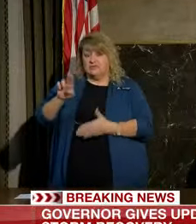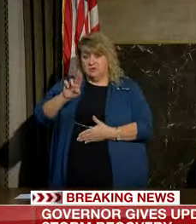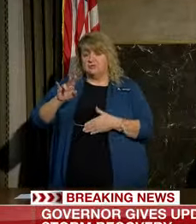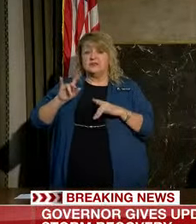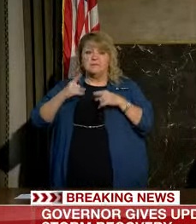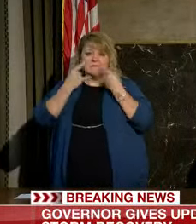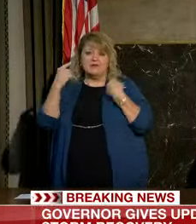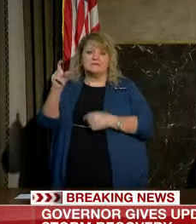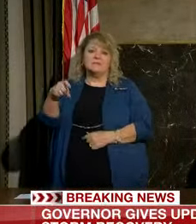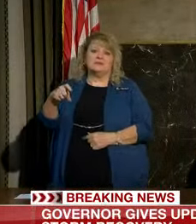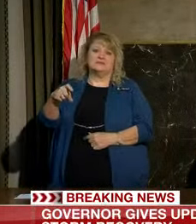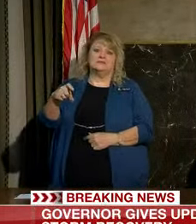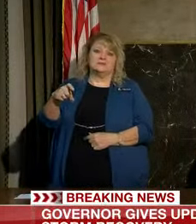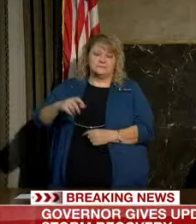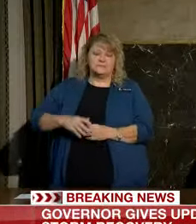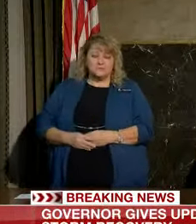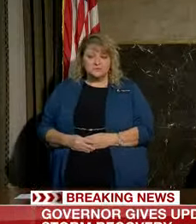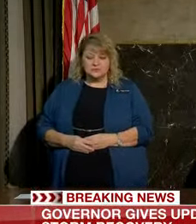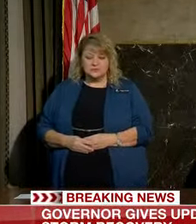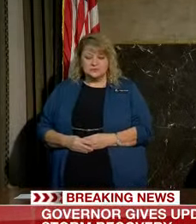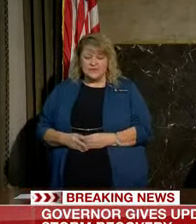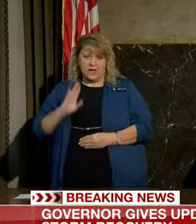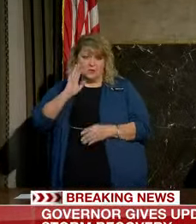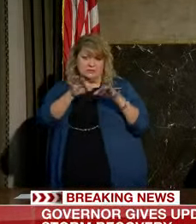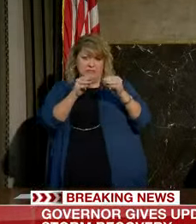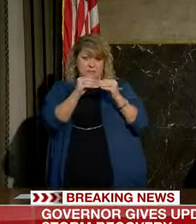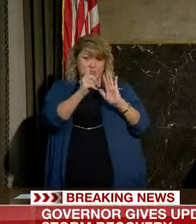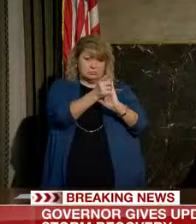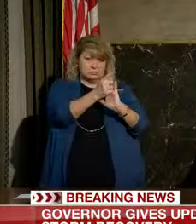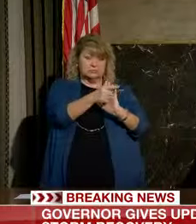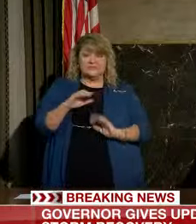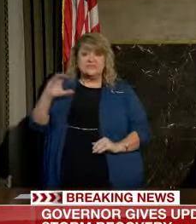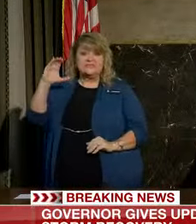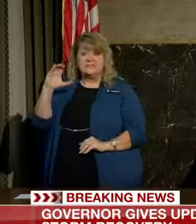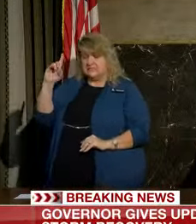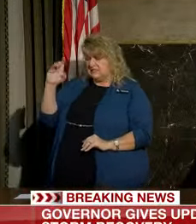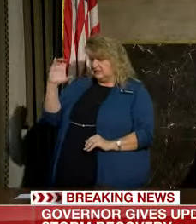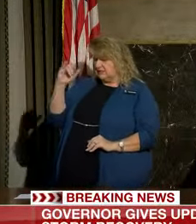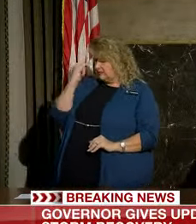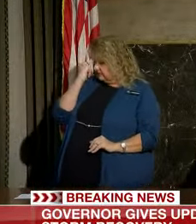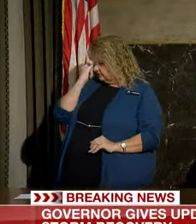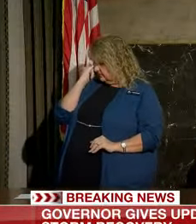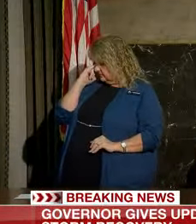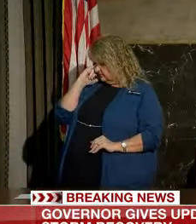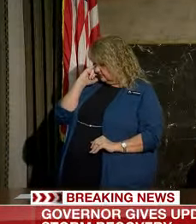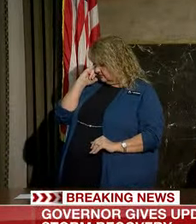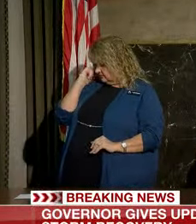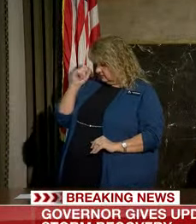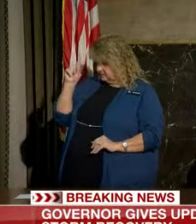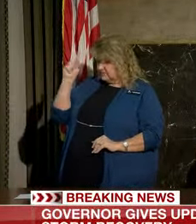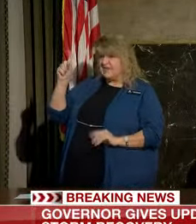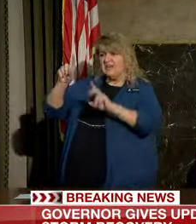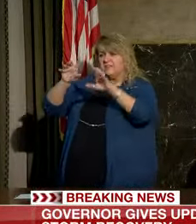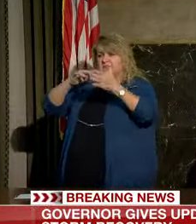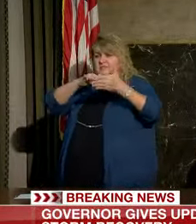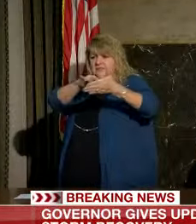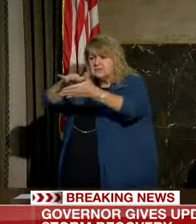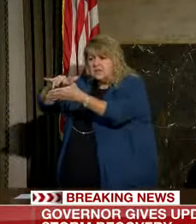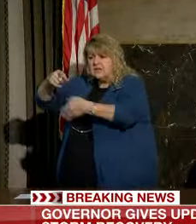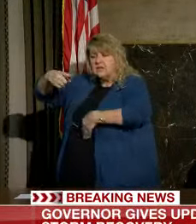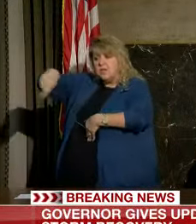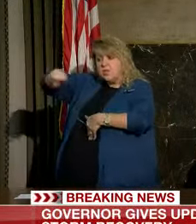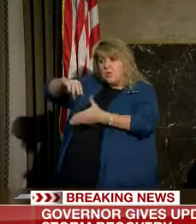moment. But the CDC has put out information that shows that schools without masking requirements are